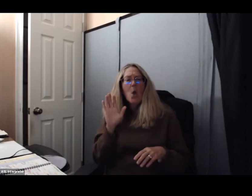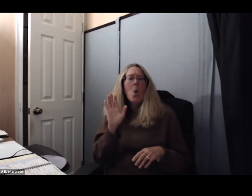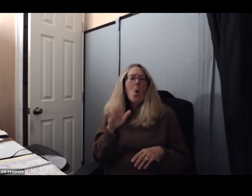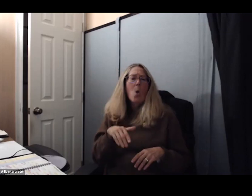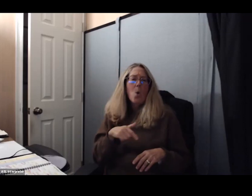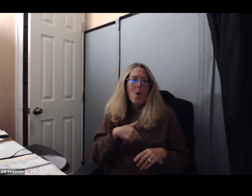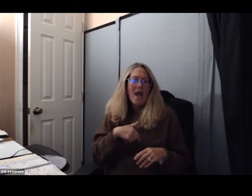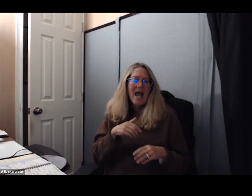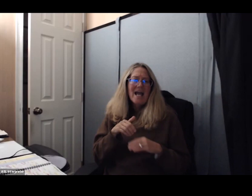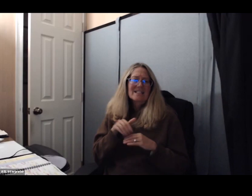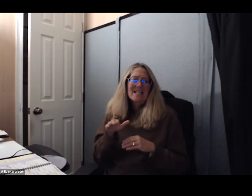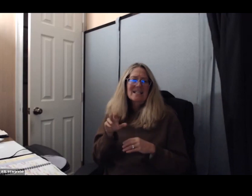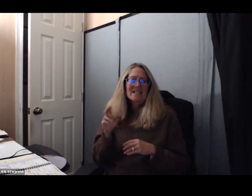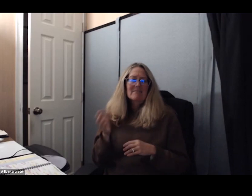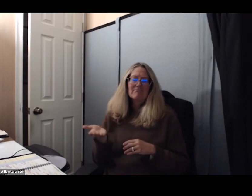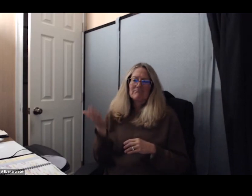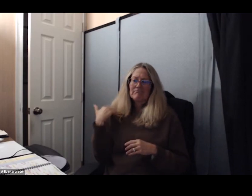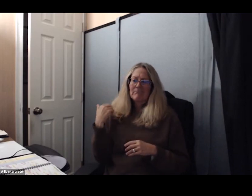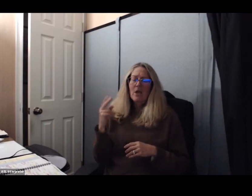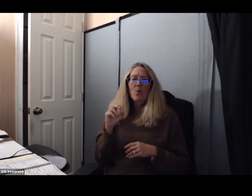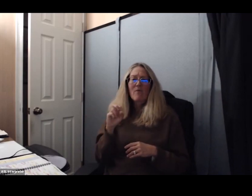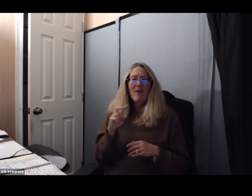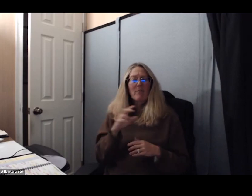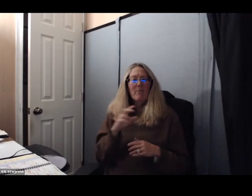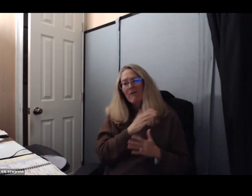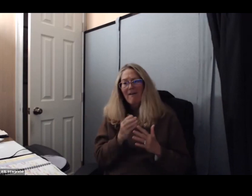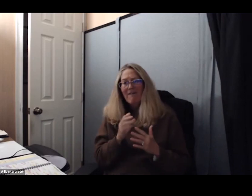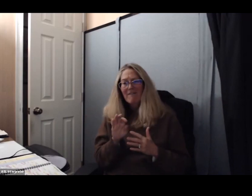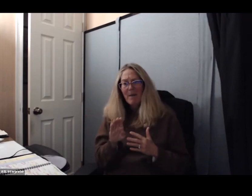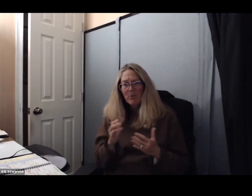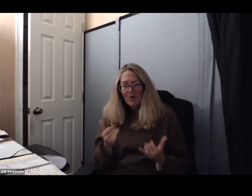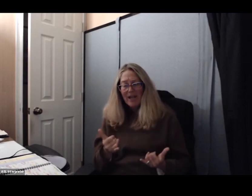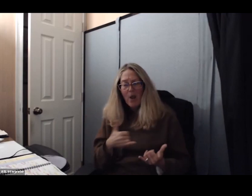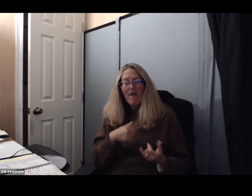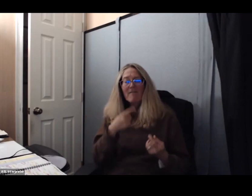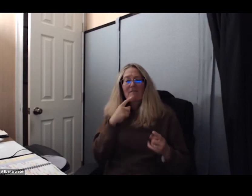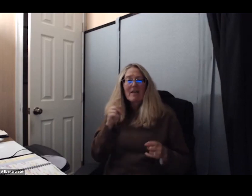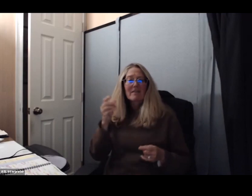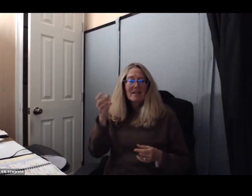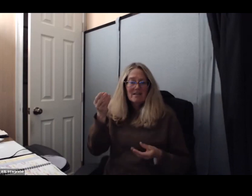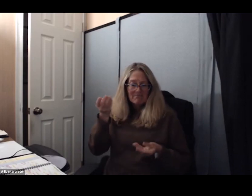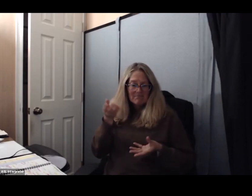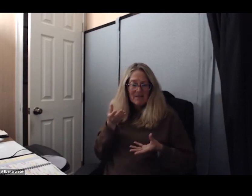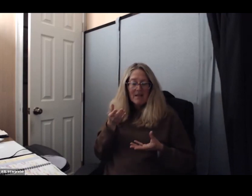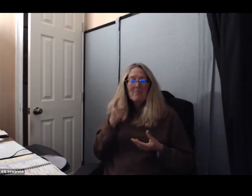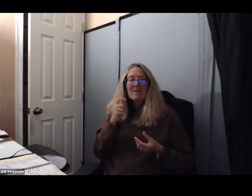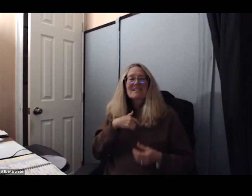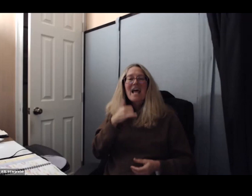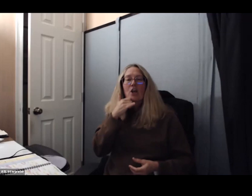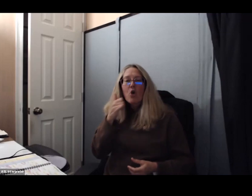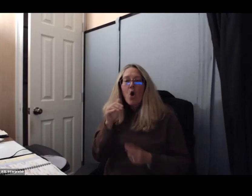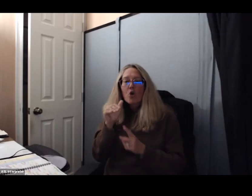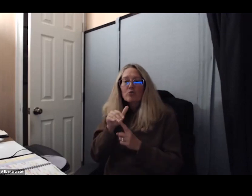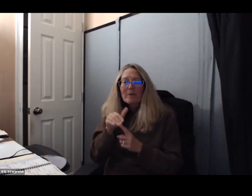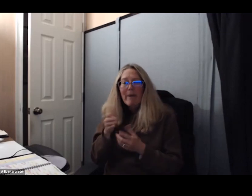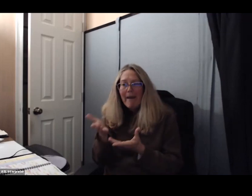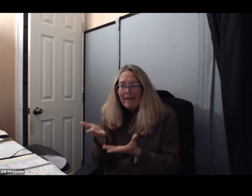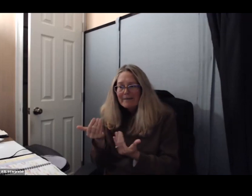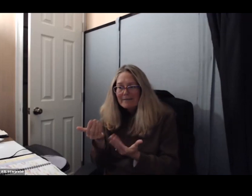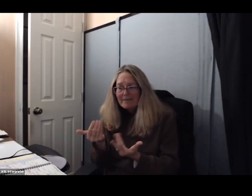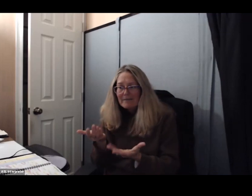I sent this in November. It's now February, and now I'm finally hearing back from you because I had to call you.